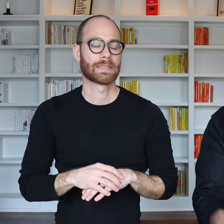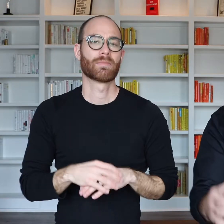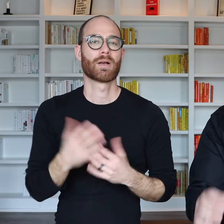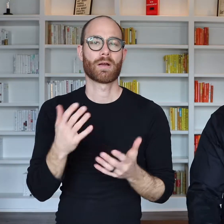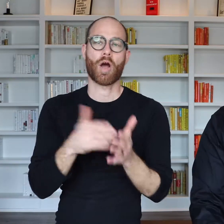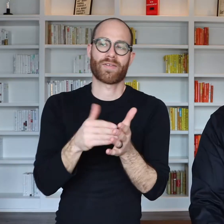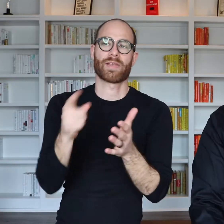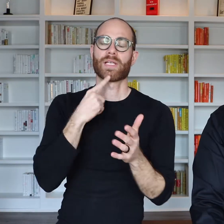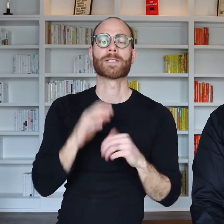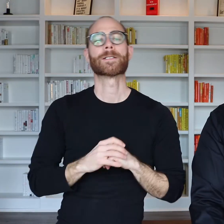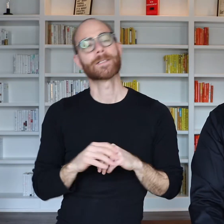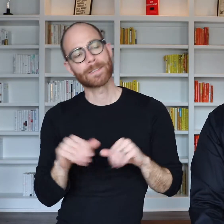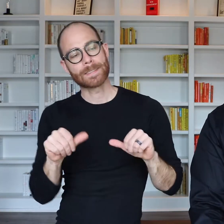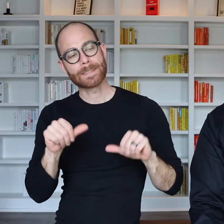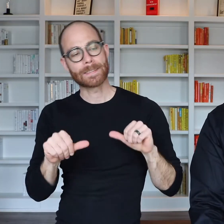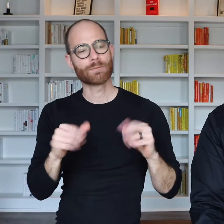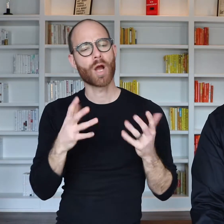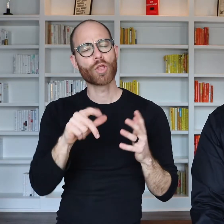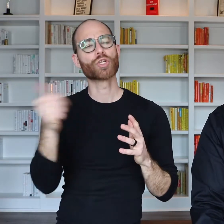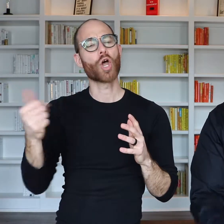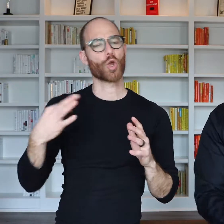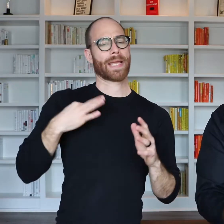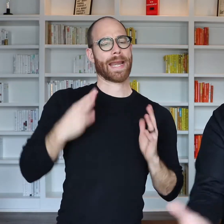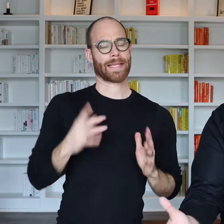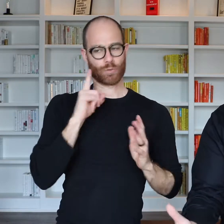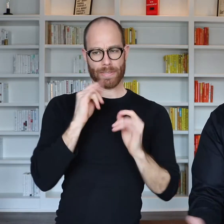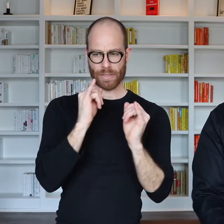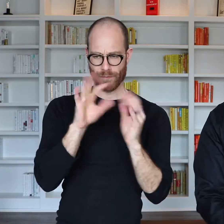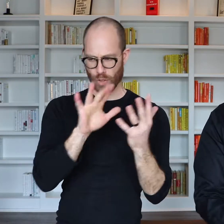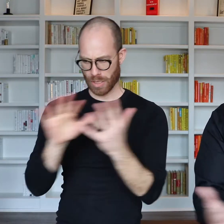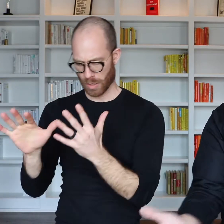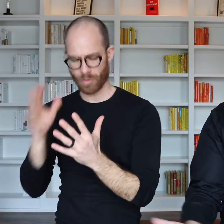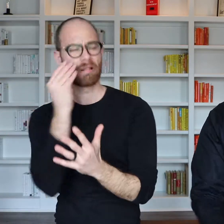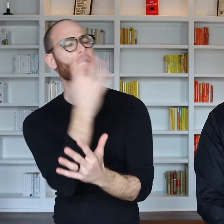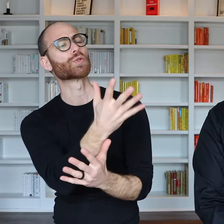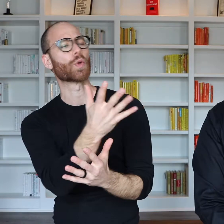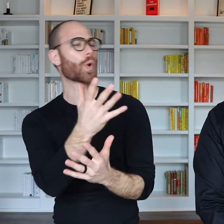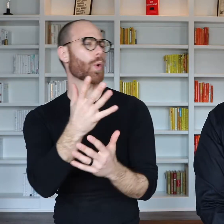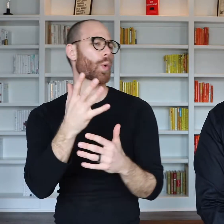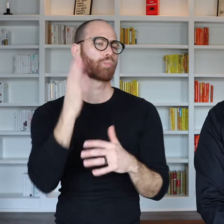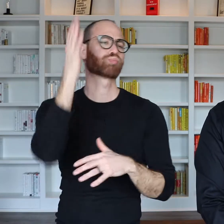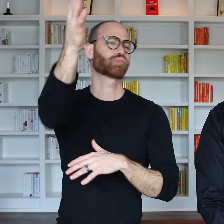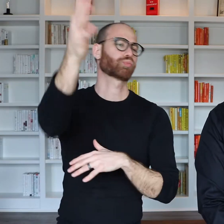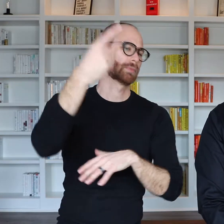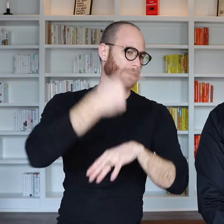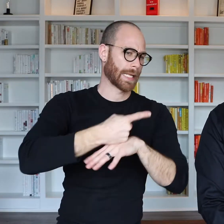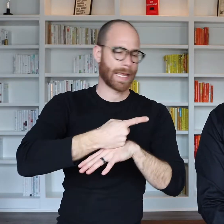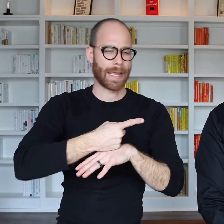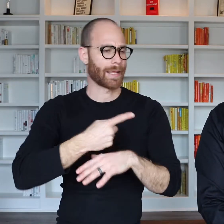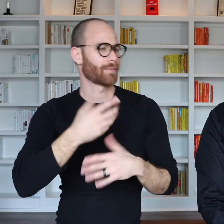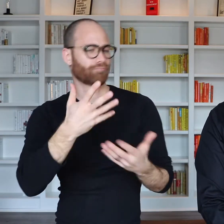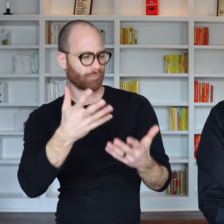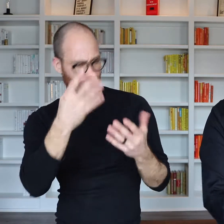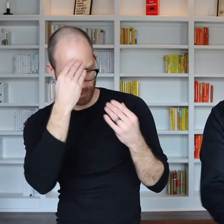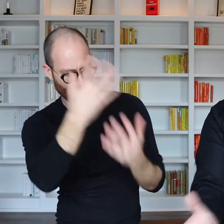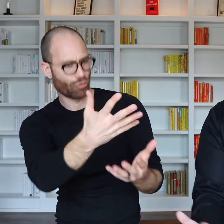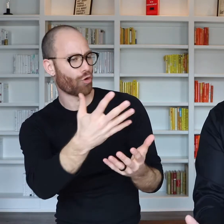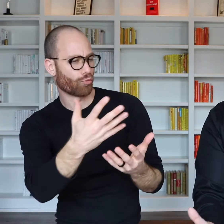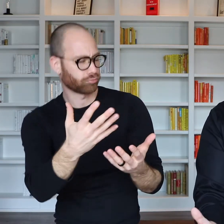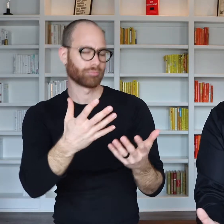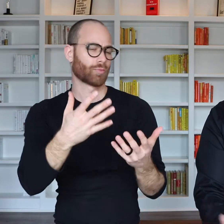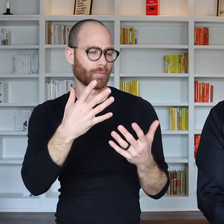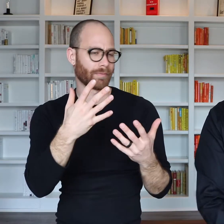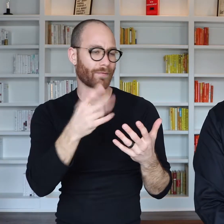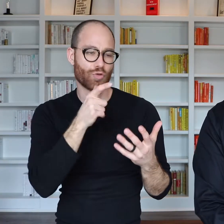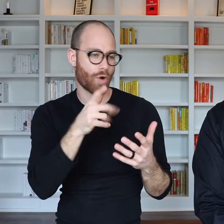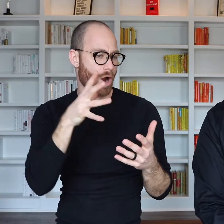they'll say, well, we have a lot of other candidates to interview, but we'll let you know at a certain day and time whether or not you've made the cut. And that's